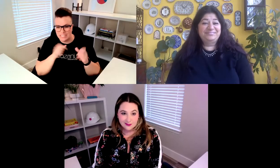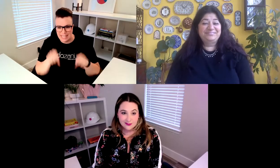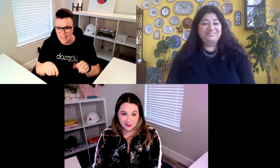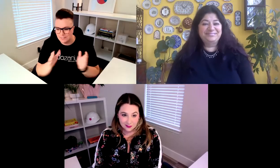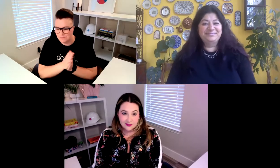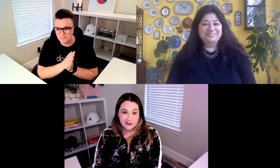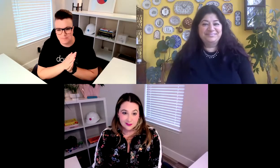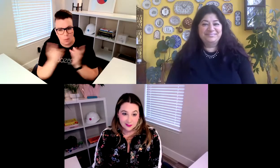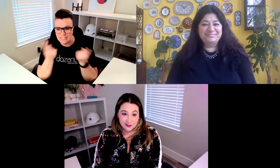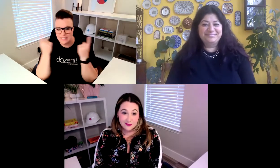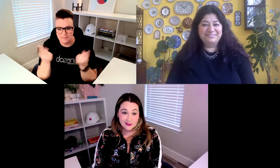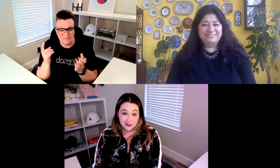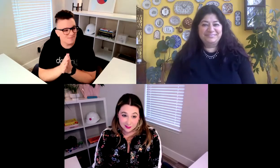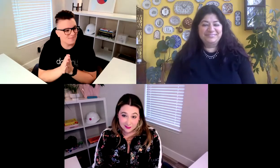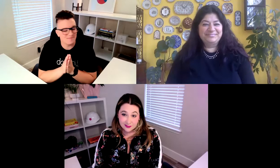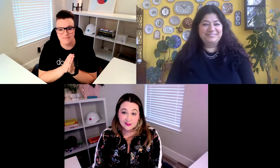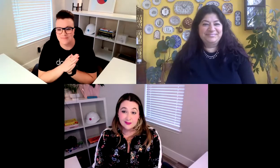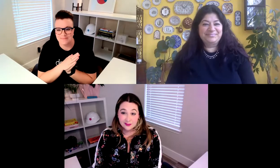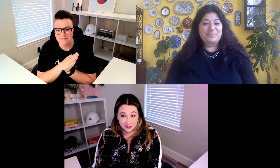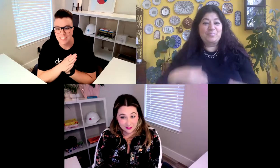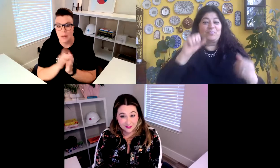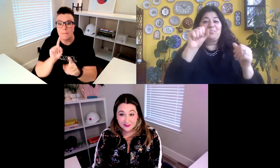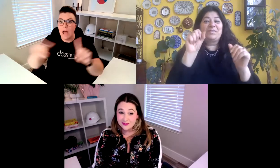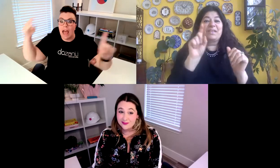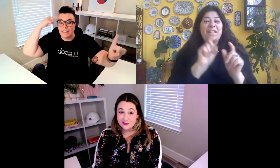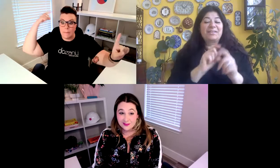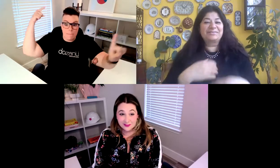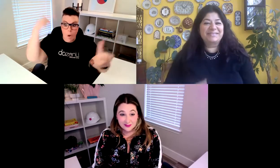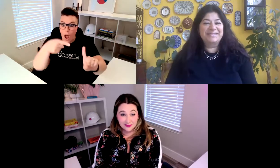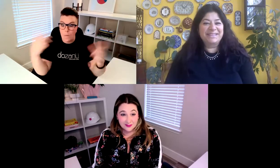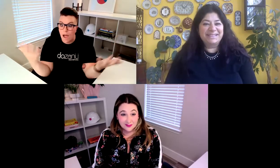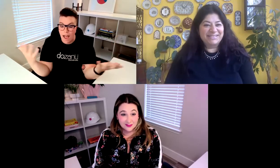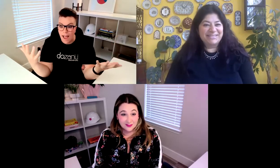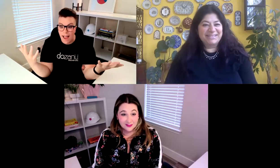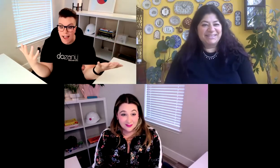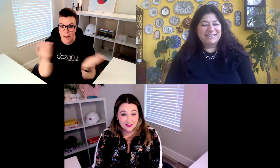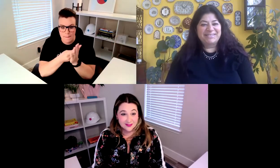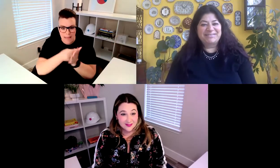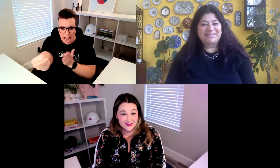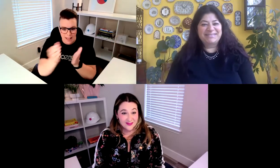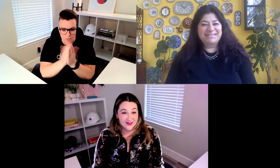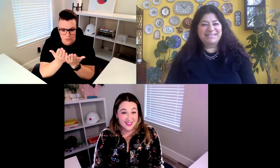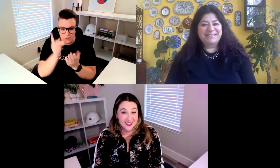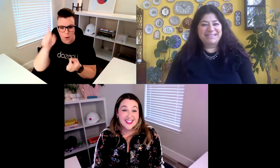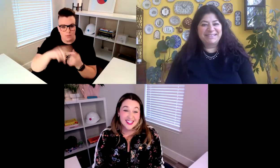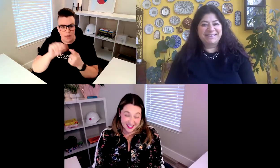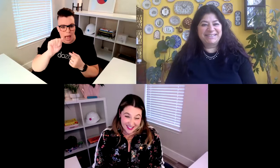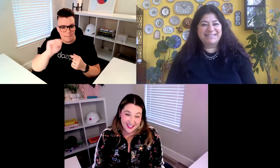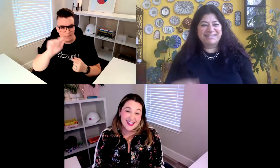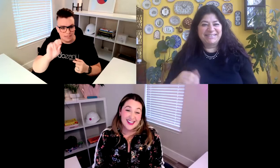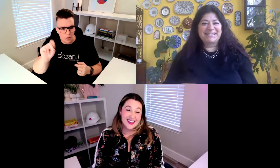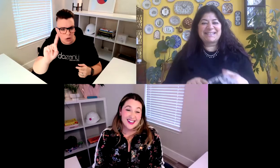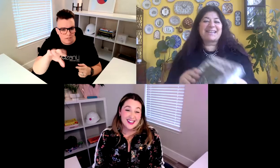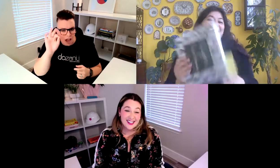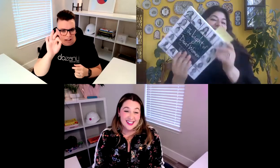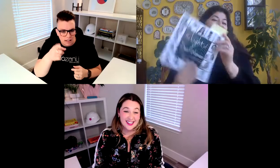about something, just email us, contact us, and we're always willing to talk to you guys and answer the best we can. I think the point is really